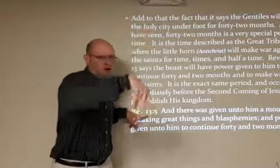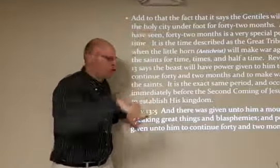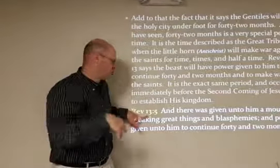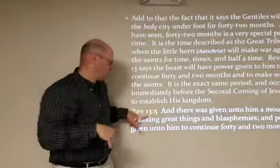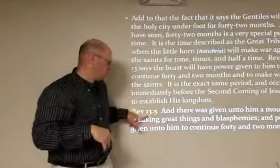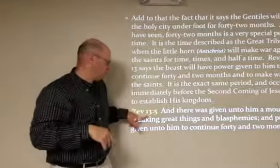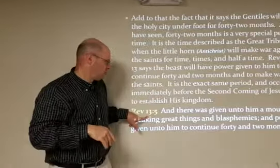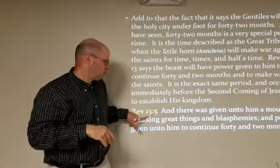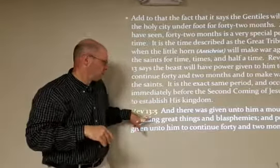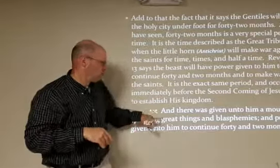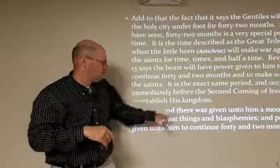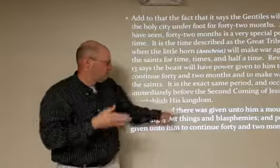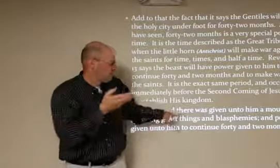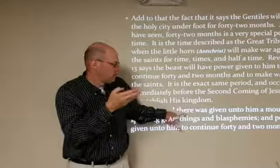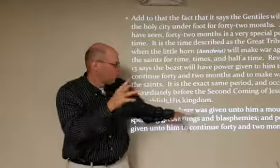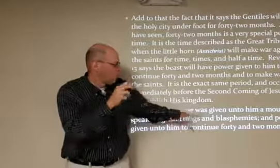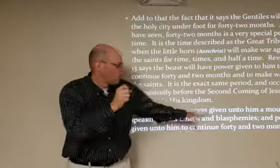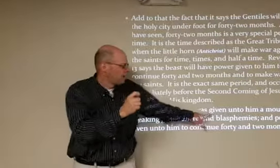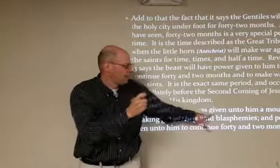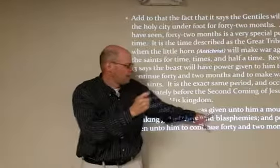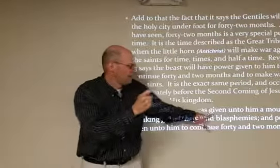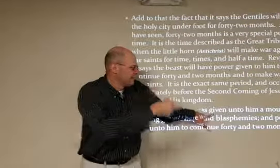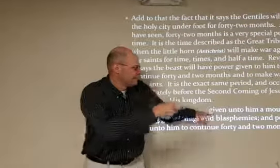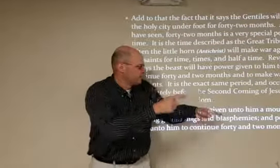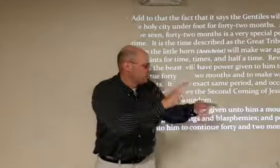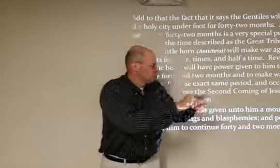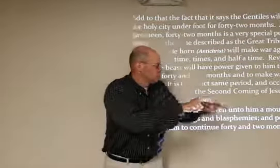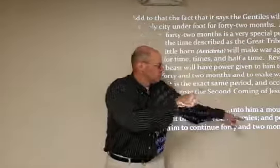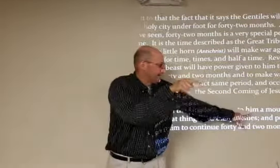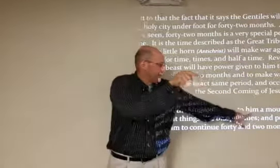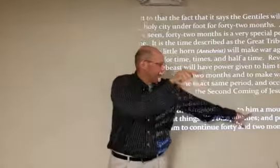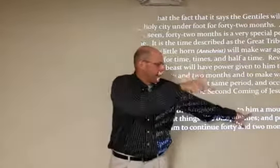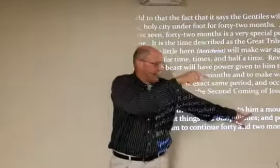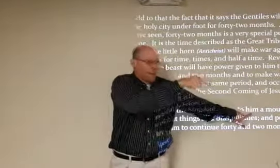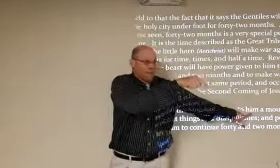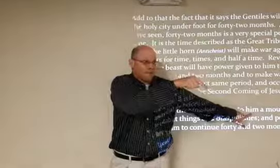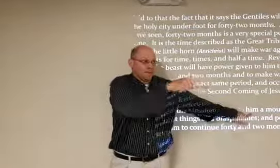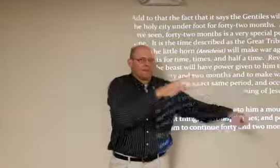I will teach that down the road. It says, "And there was given unto him a mouth,